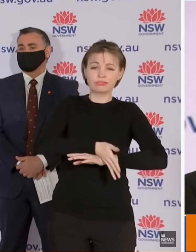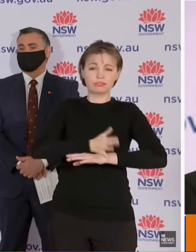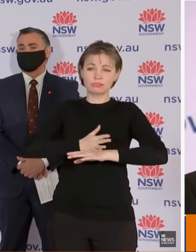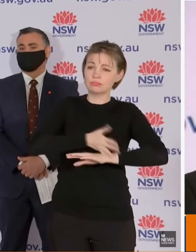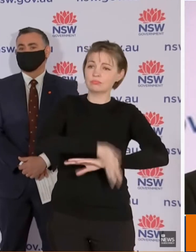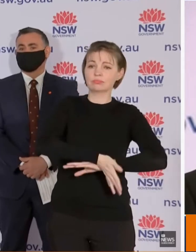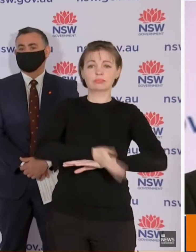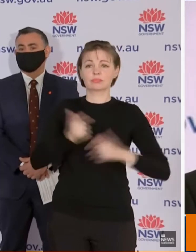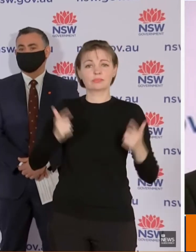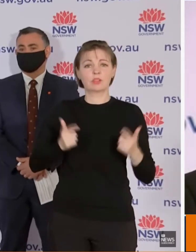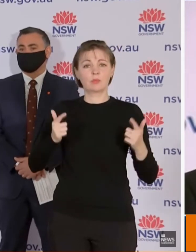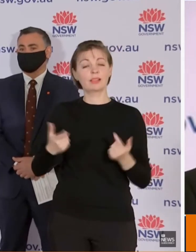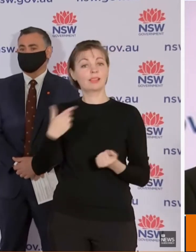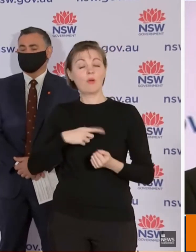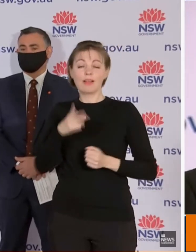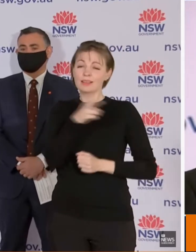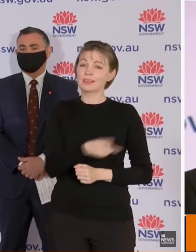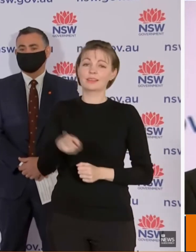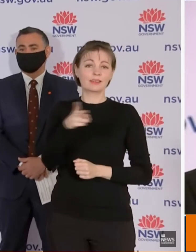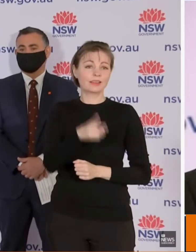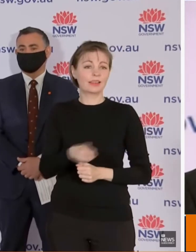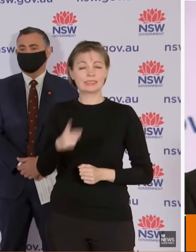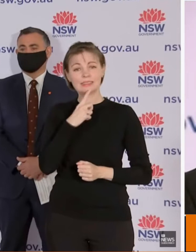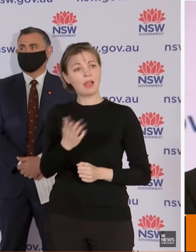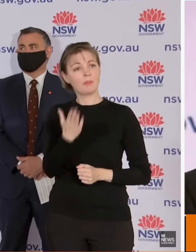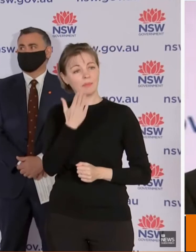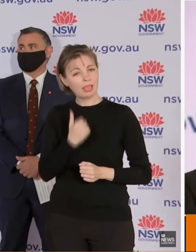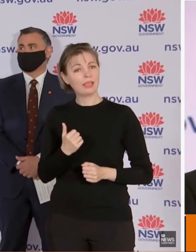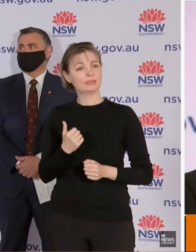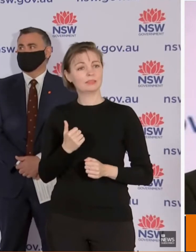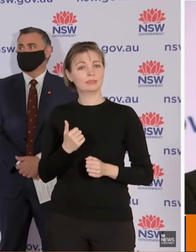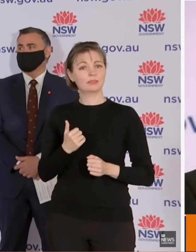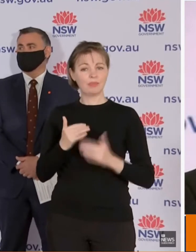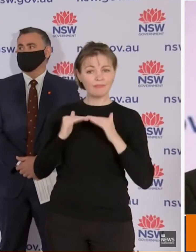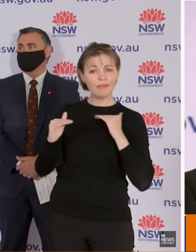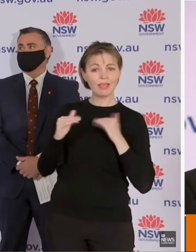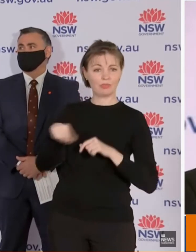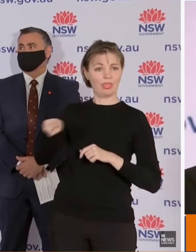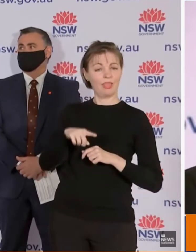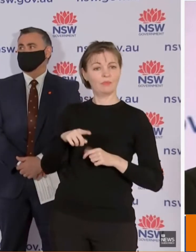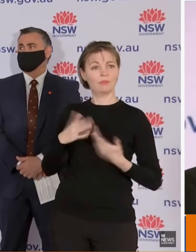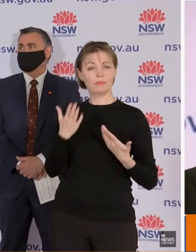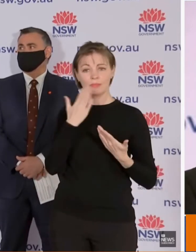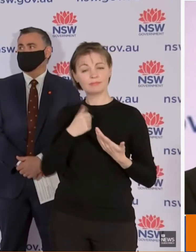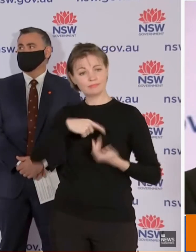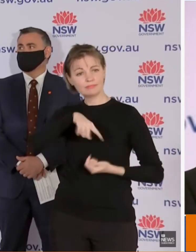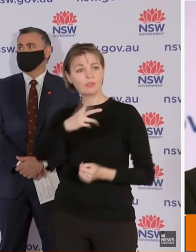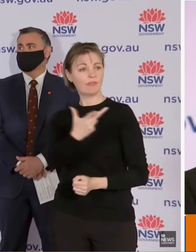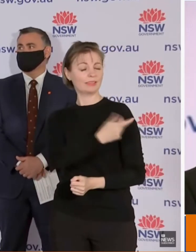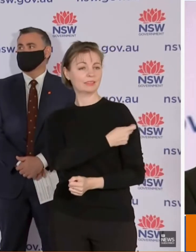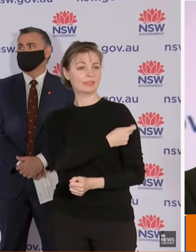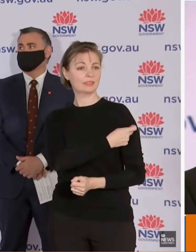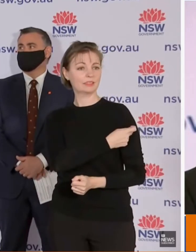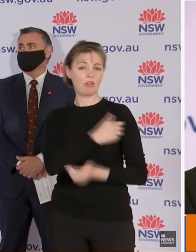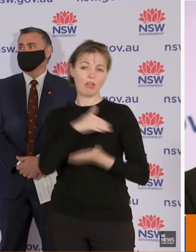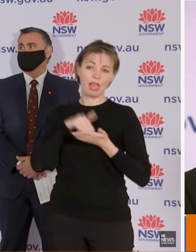bluntly. And that's why we keep saying, give them a fair go, folks. Go and get vaccinated. If not getting